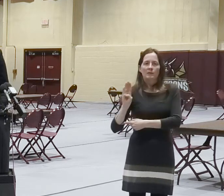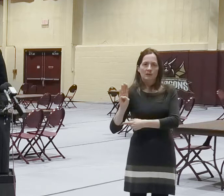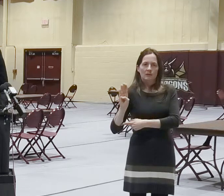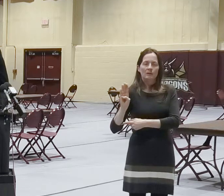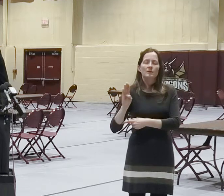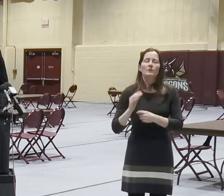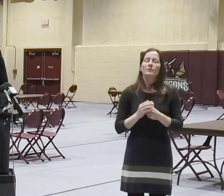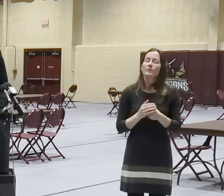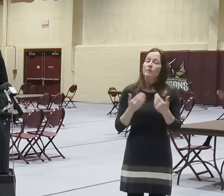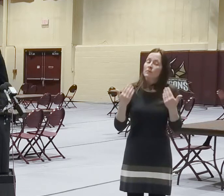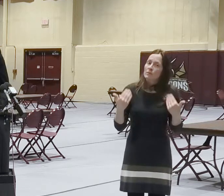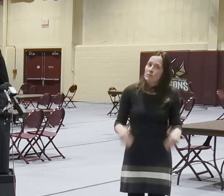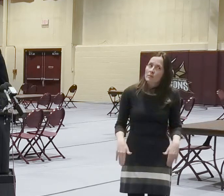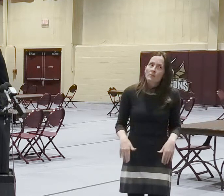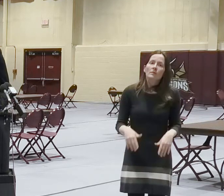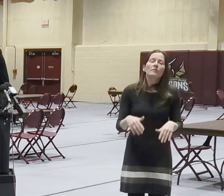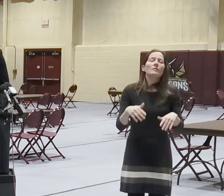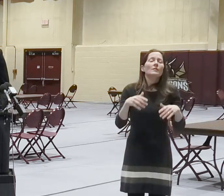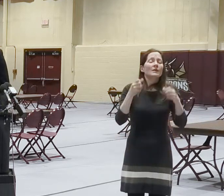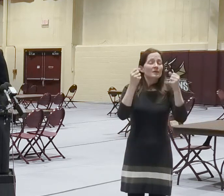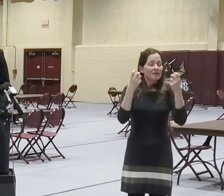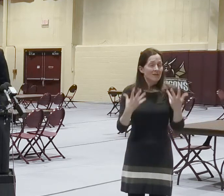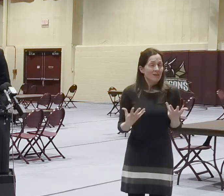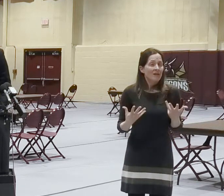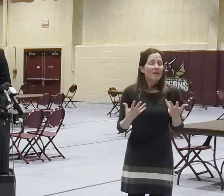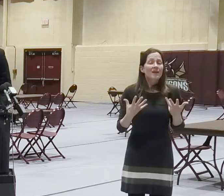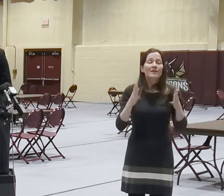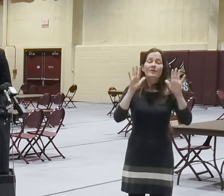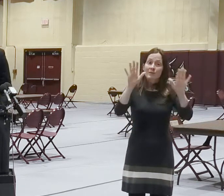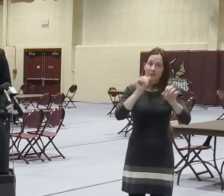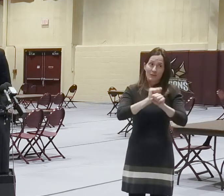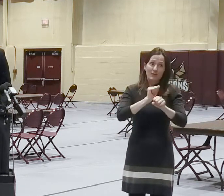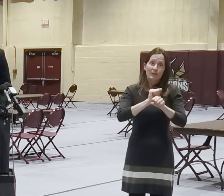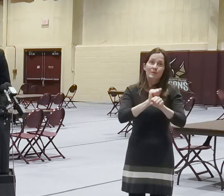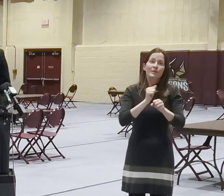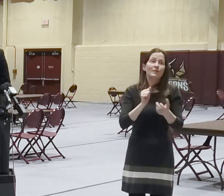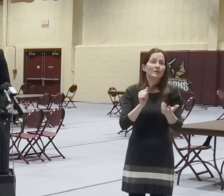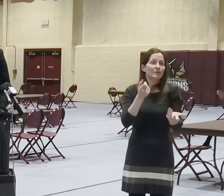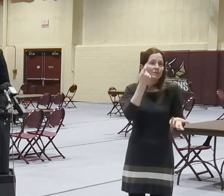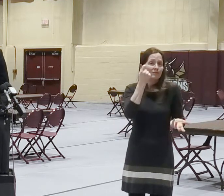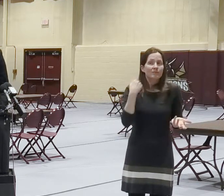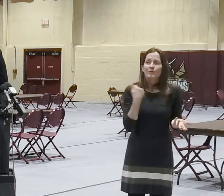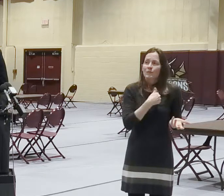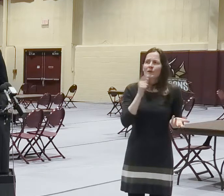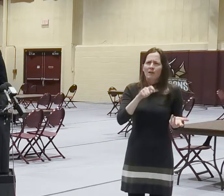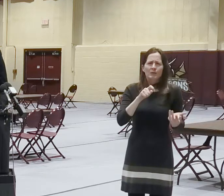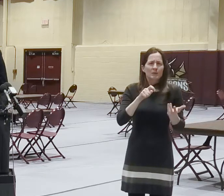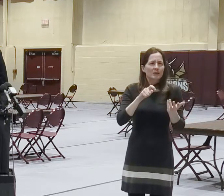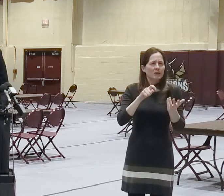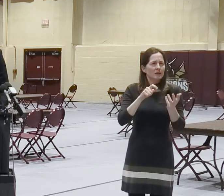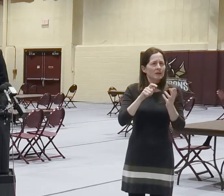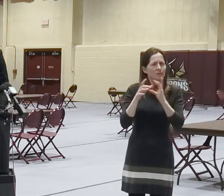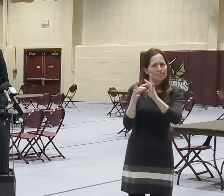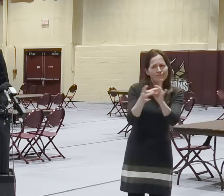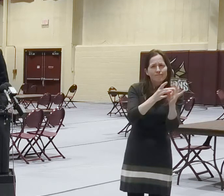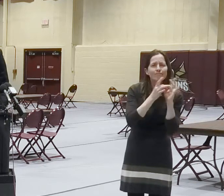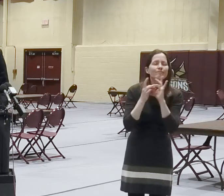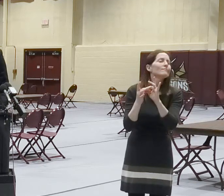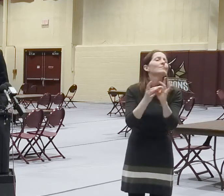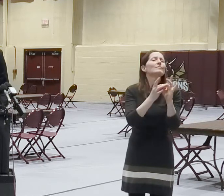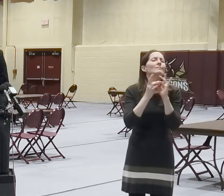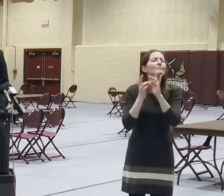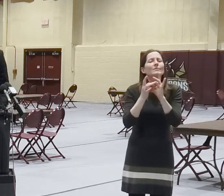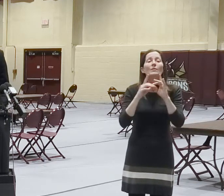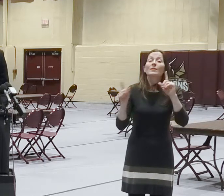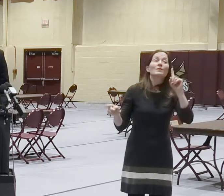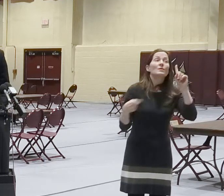extraordinary effort, and we must be united toward the goal of getting us to